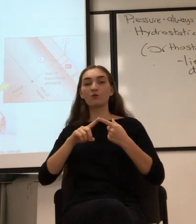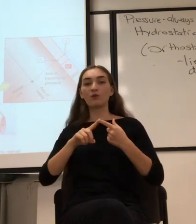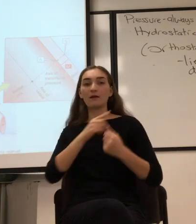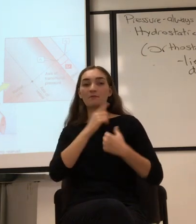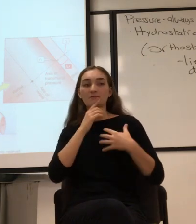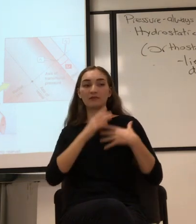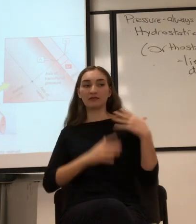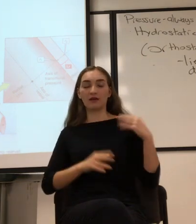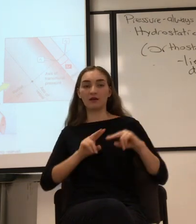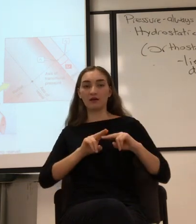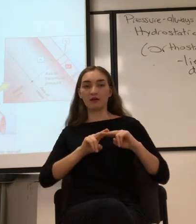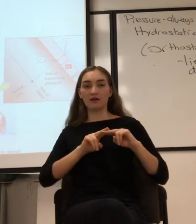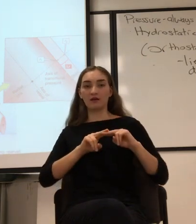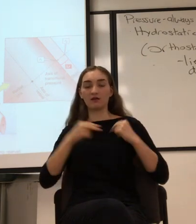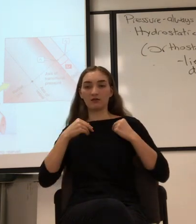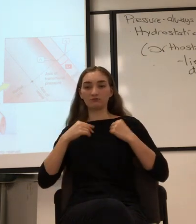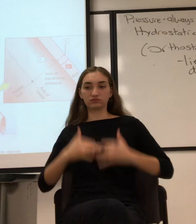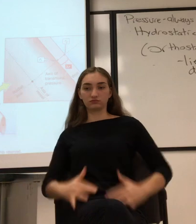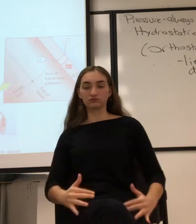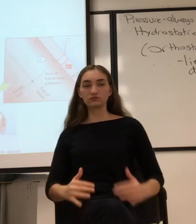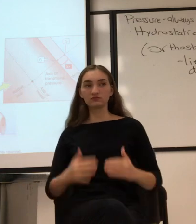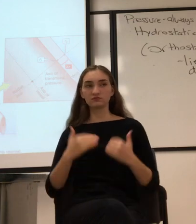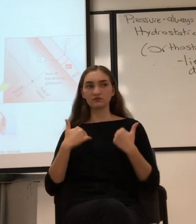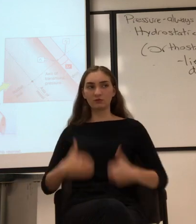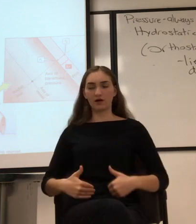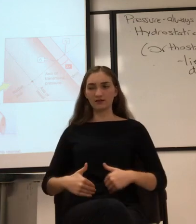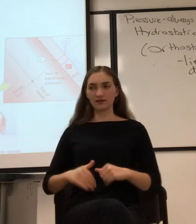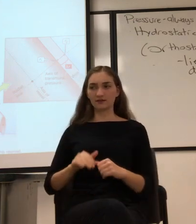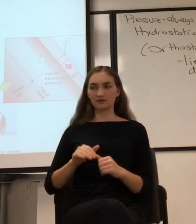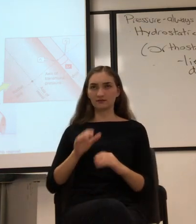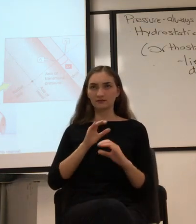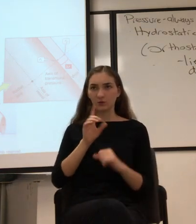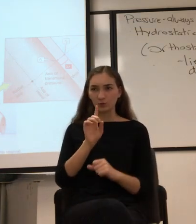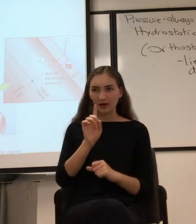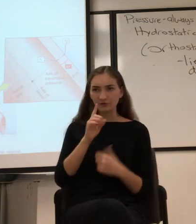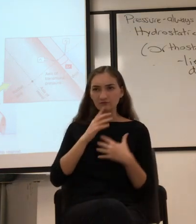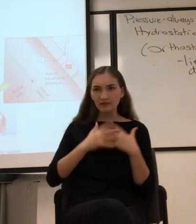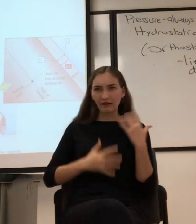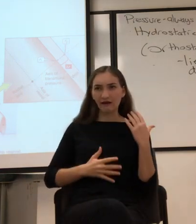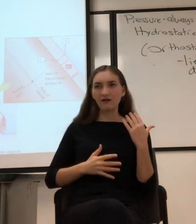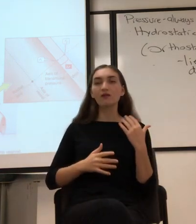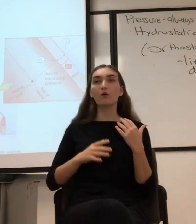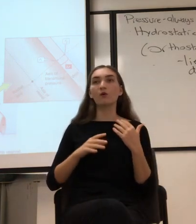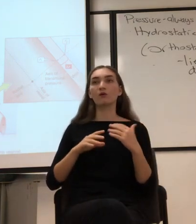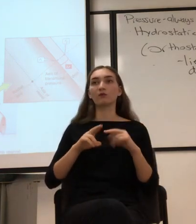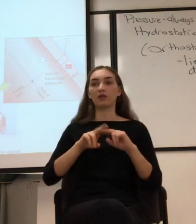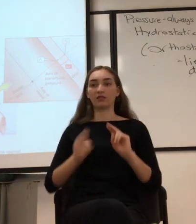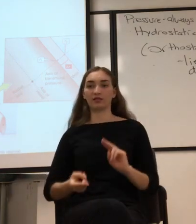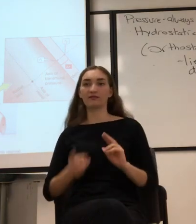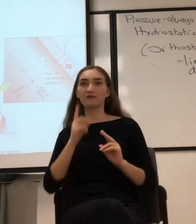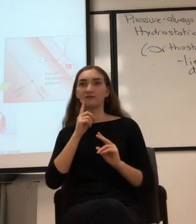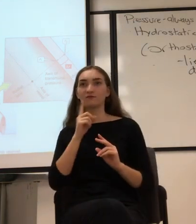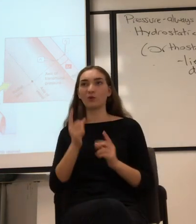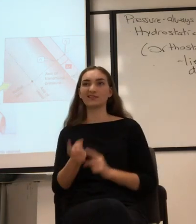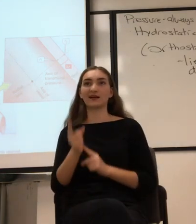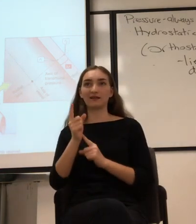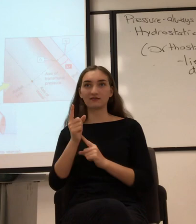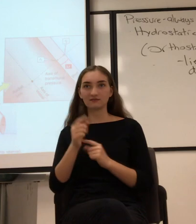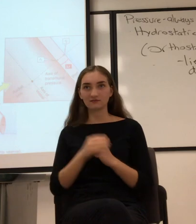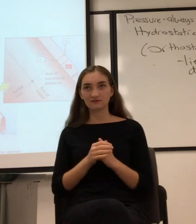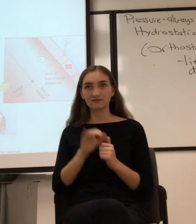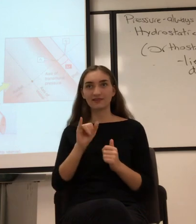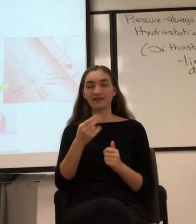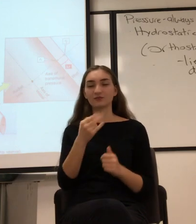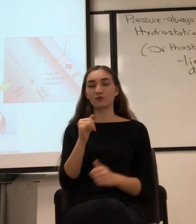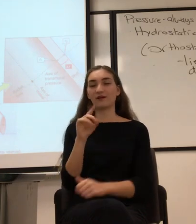it's like, where's the blood? And it triggers a reflex to increase the heart rate. So you'll see that. So anyway, that's where hydrostatic pressure comes in, force